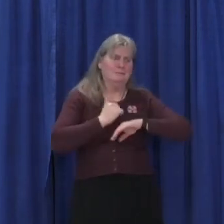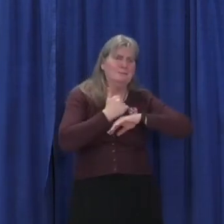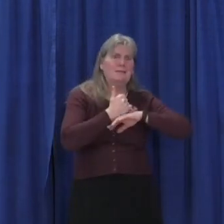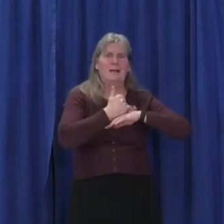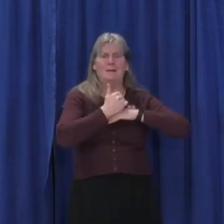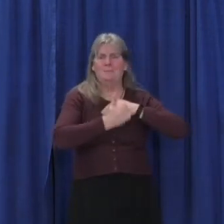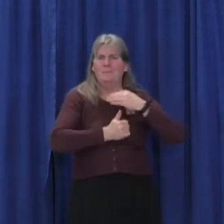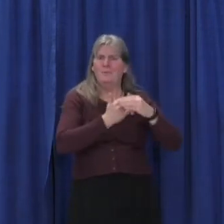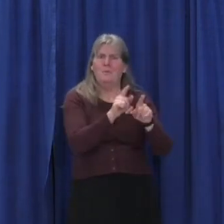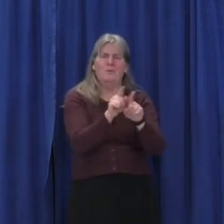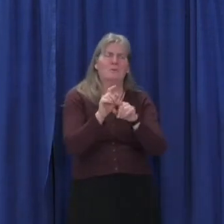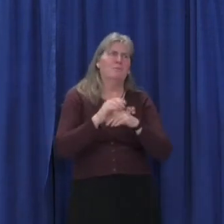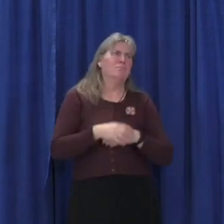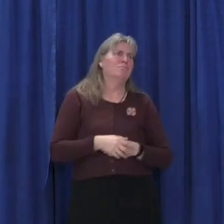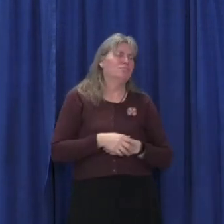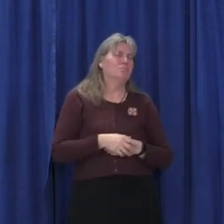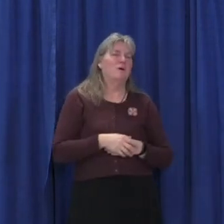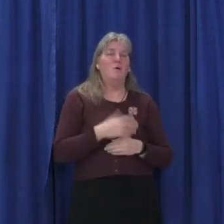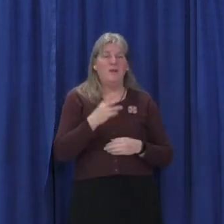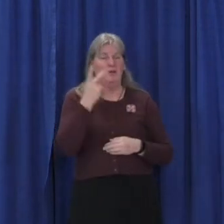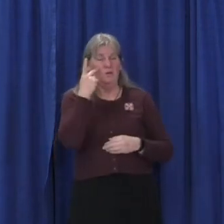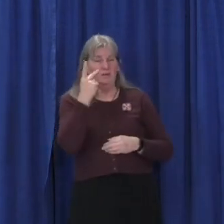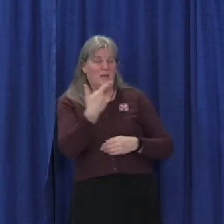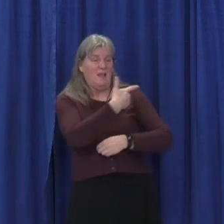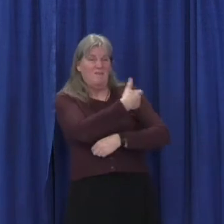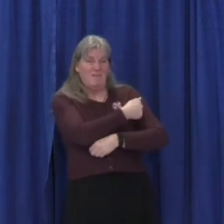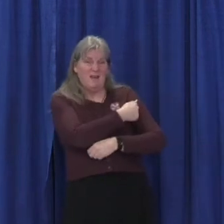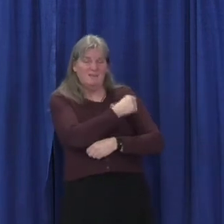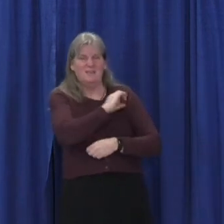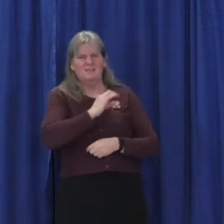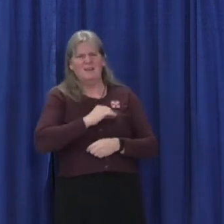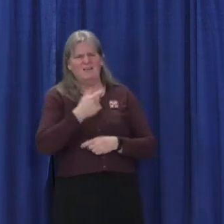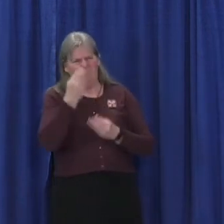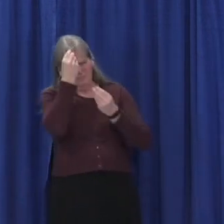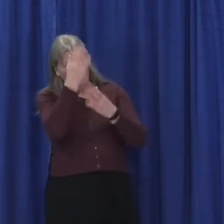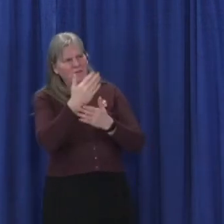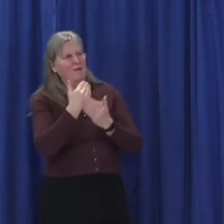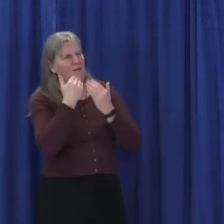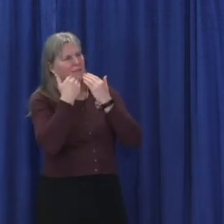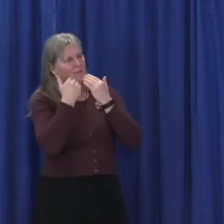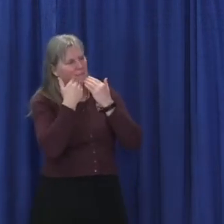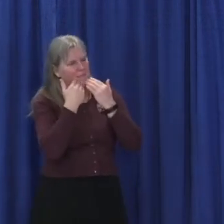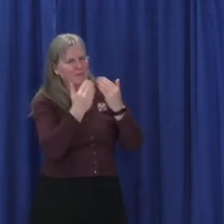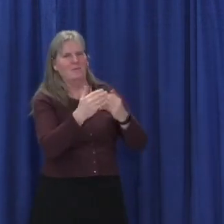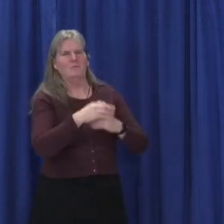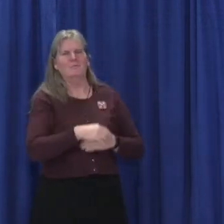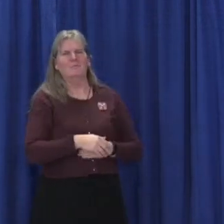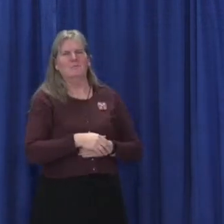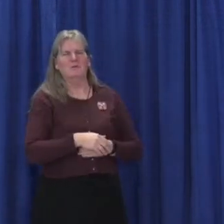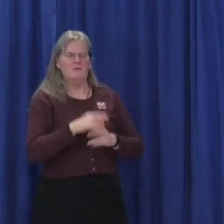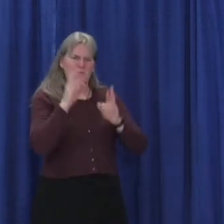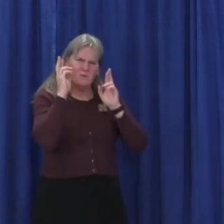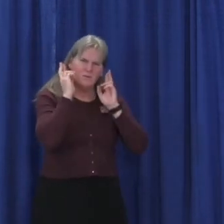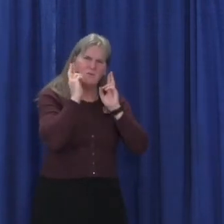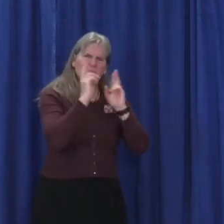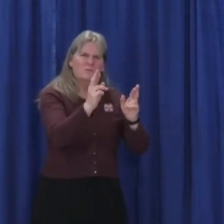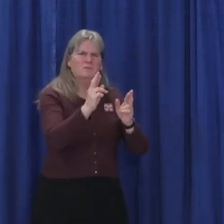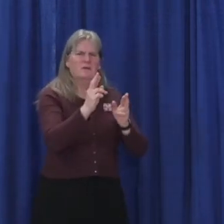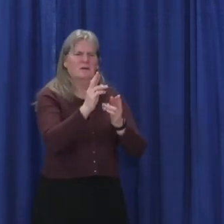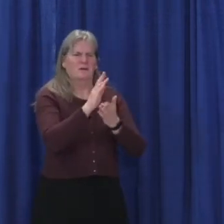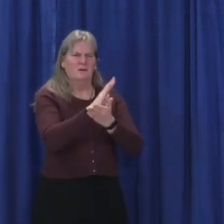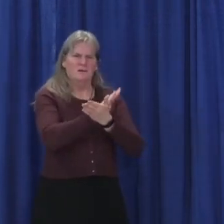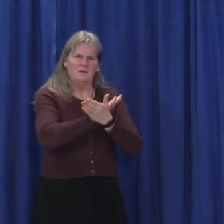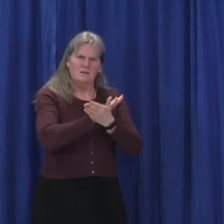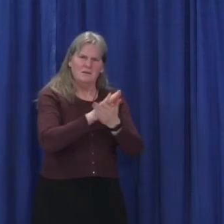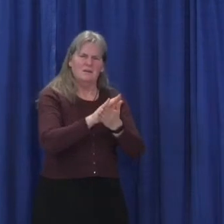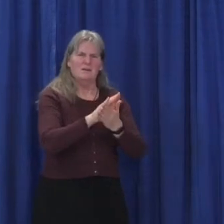as possible. Please, when you see them, thank them and treat them with respect and kindness. They've done such an incredible